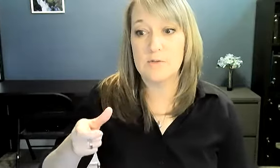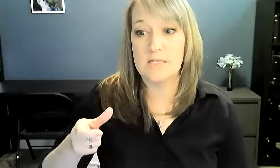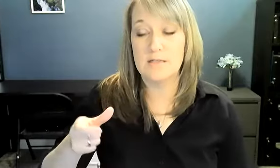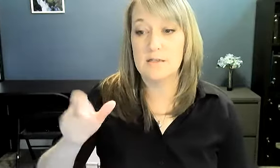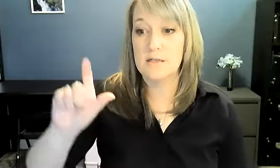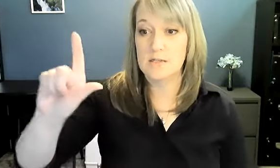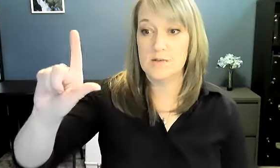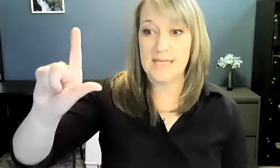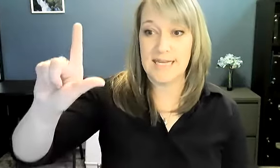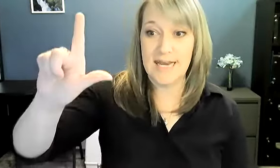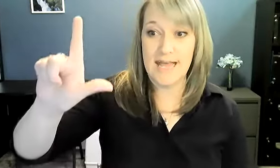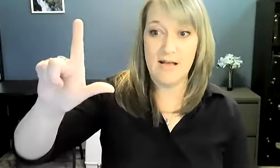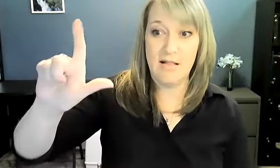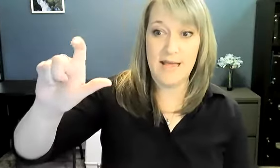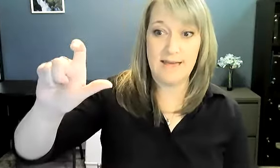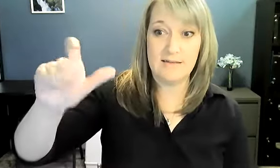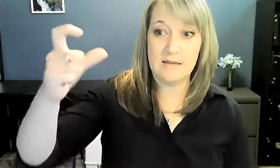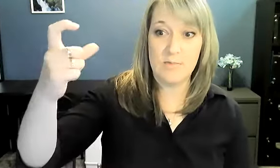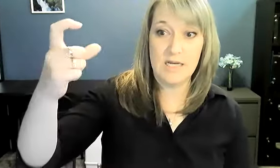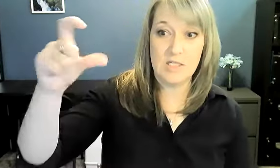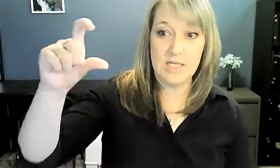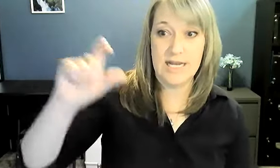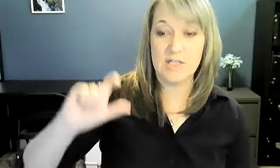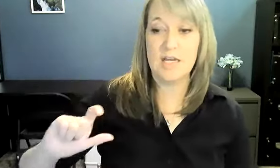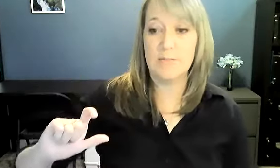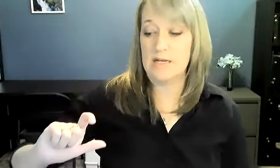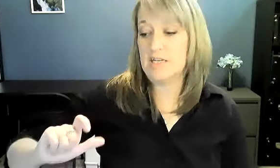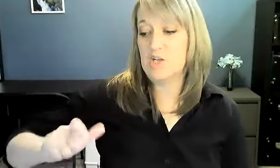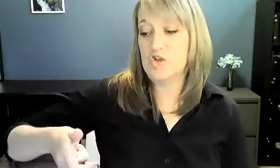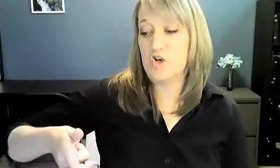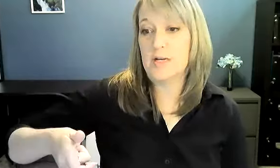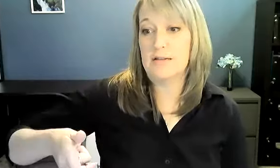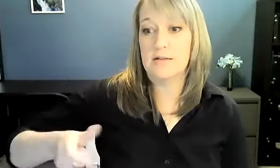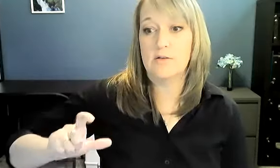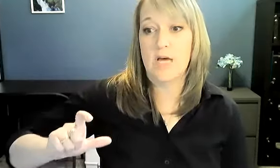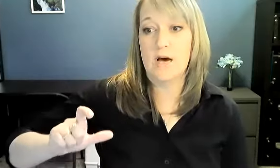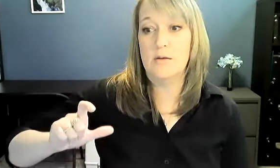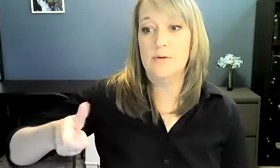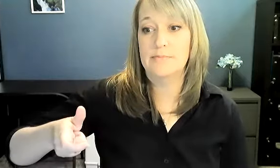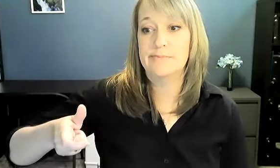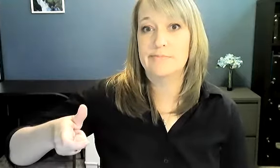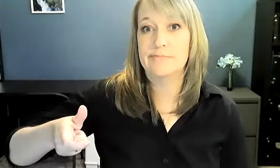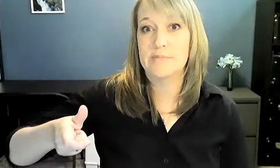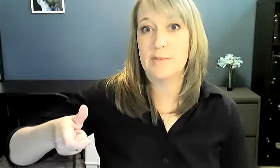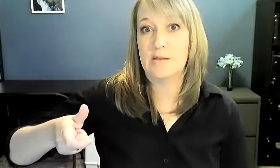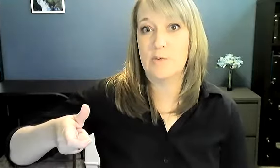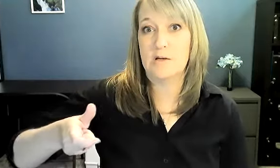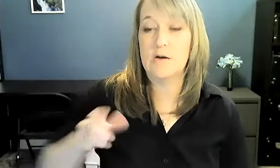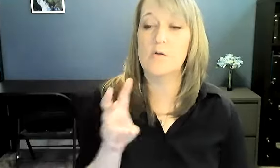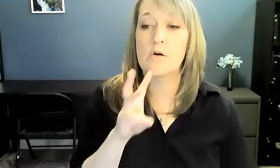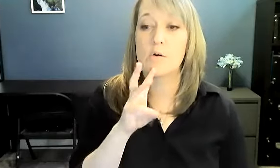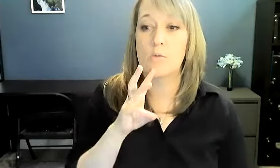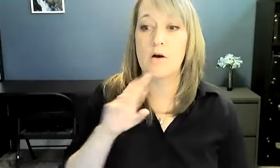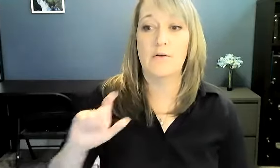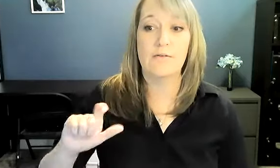fountain. So it's like an LX combination hand shape, and it's like you're turning the little knob to make the water go, water